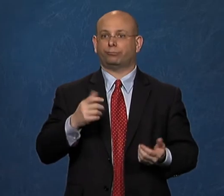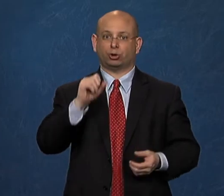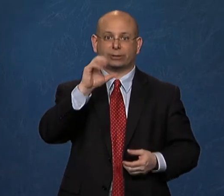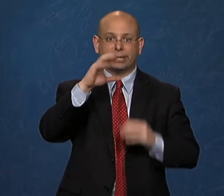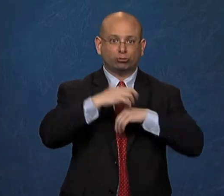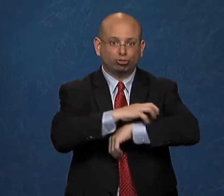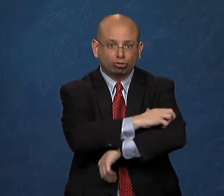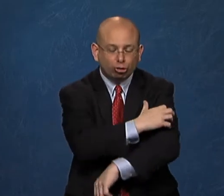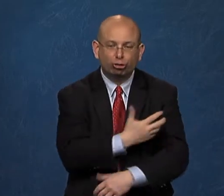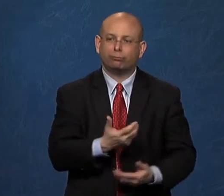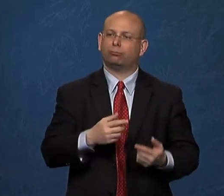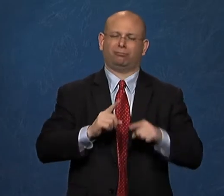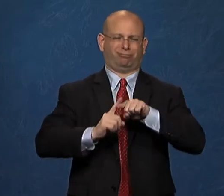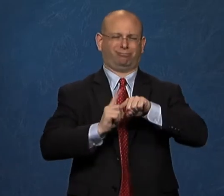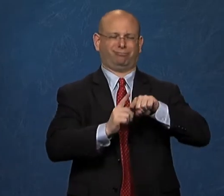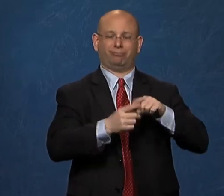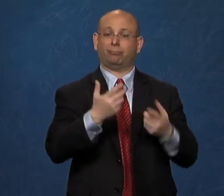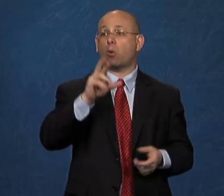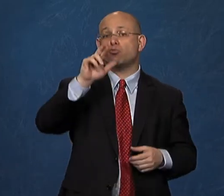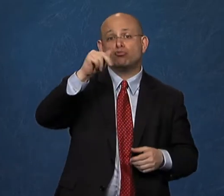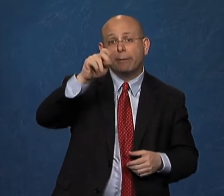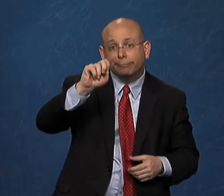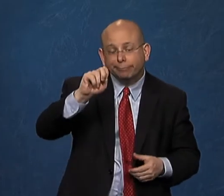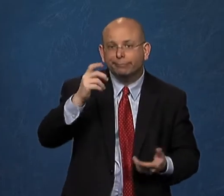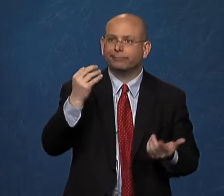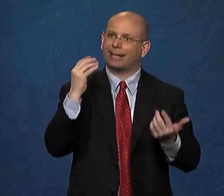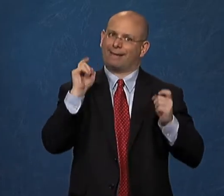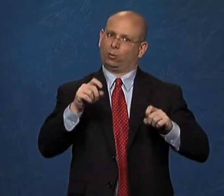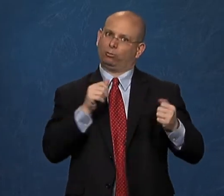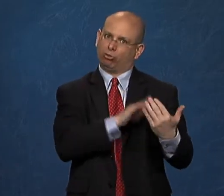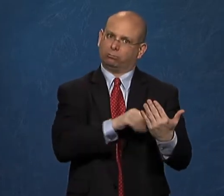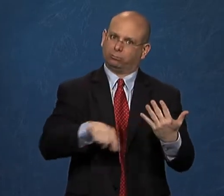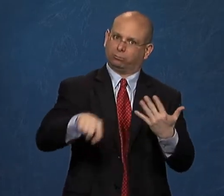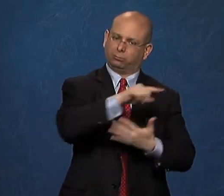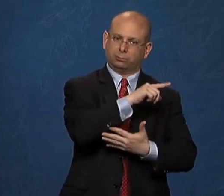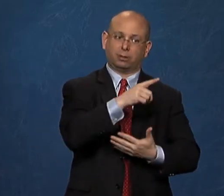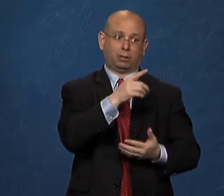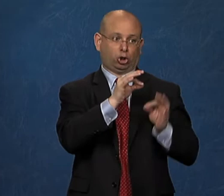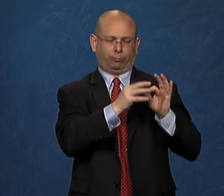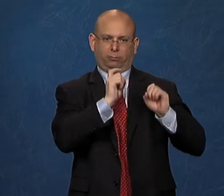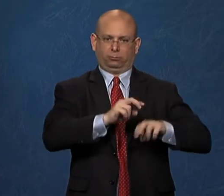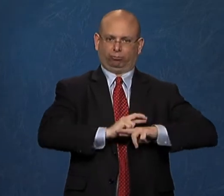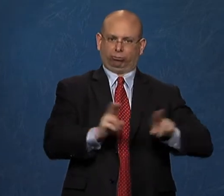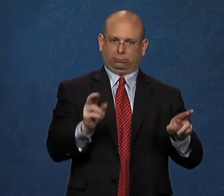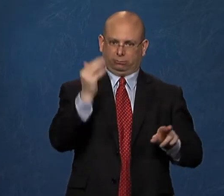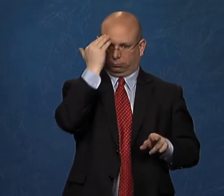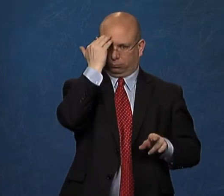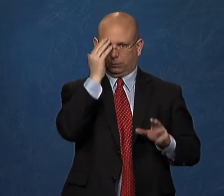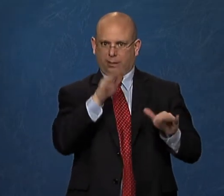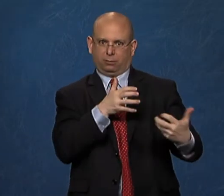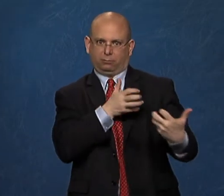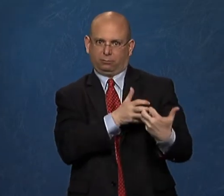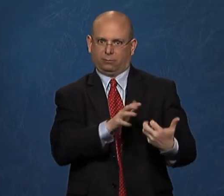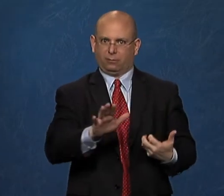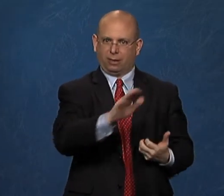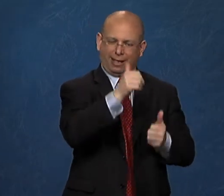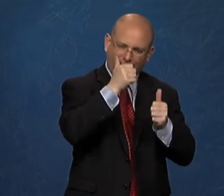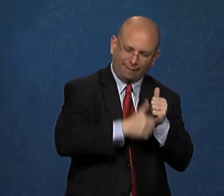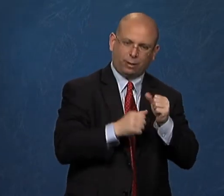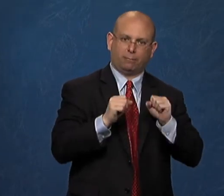It could be the person has cancer. There are a variety of different situations. Maybe a person is a rape victim. The interpreter has to be ready and capable of